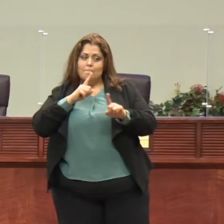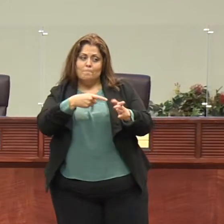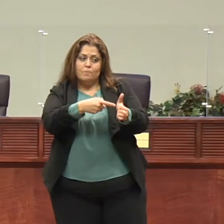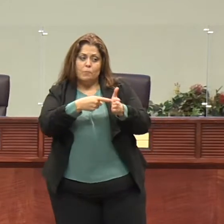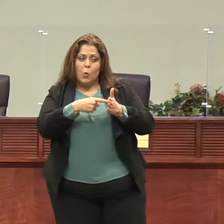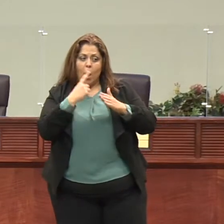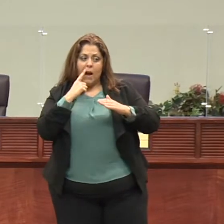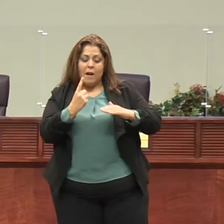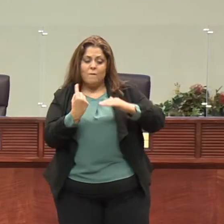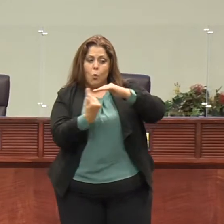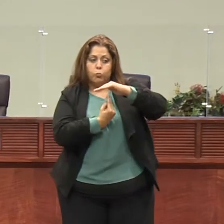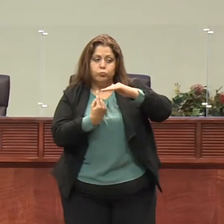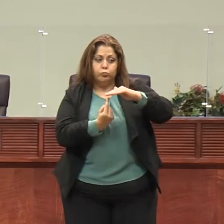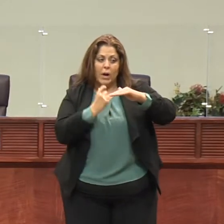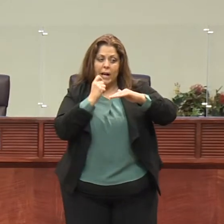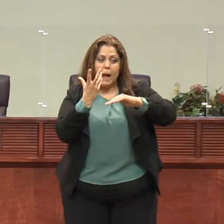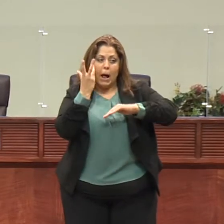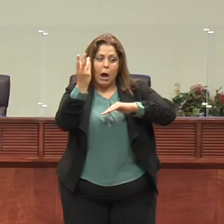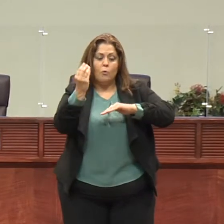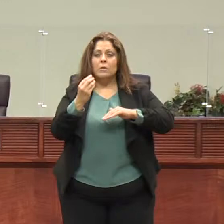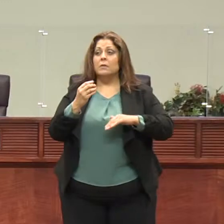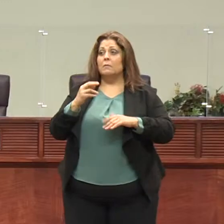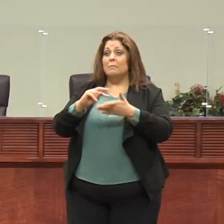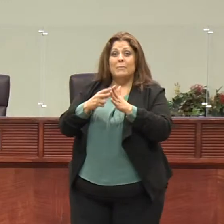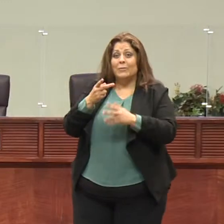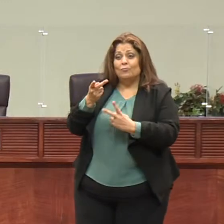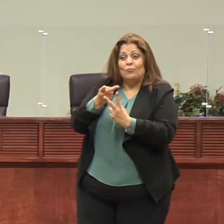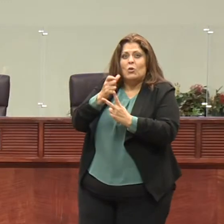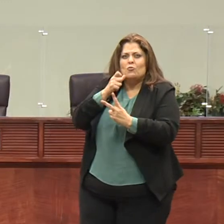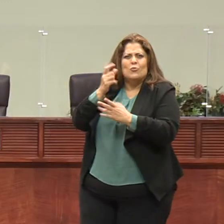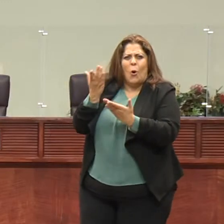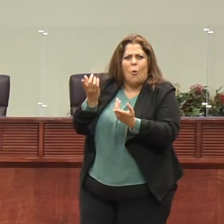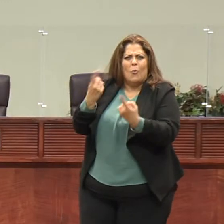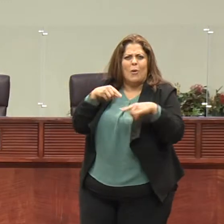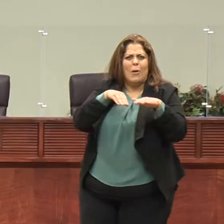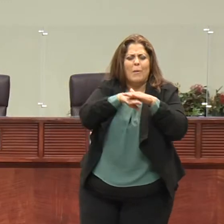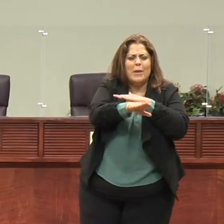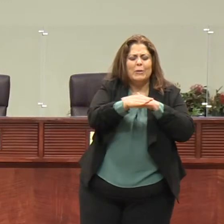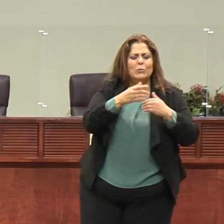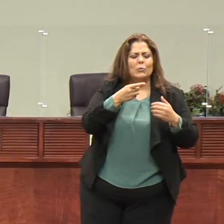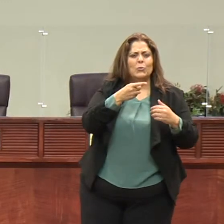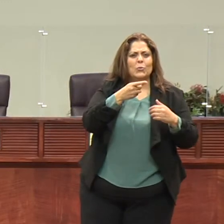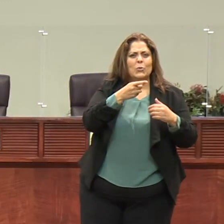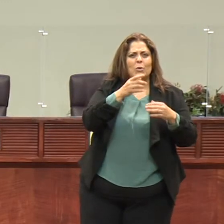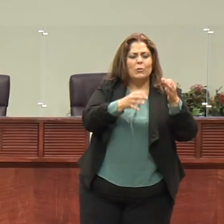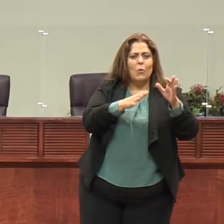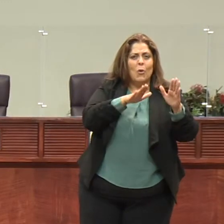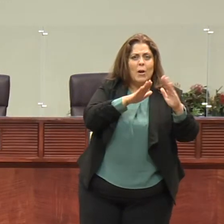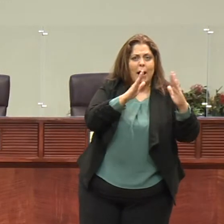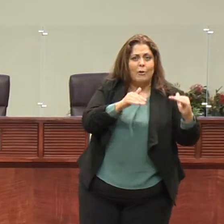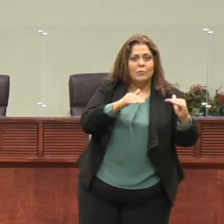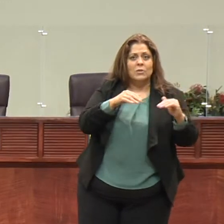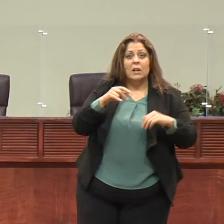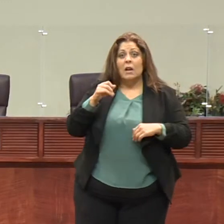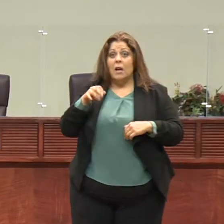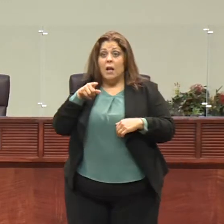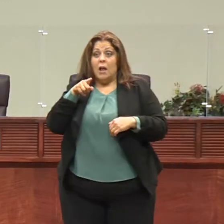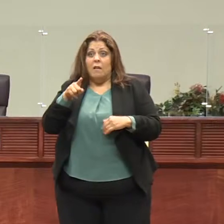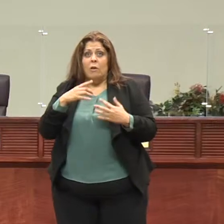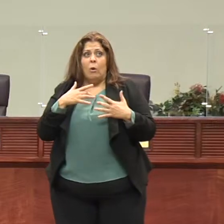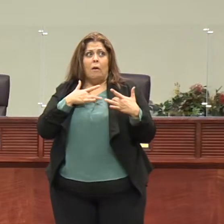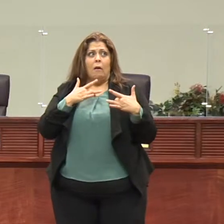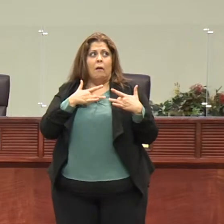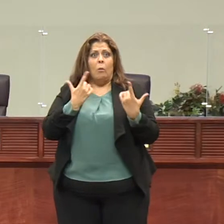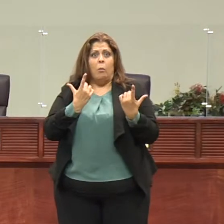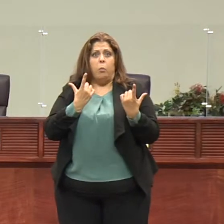should not come to the courthouse. If you're a litigant, you should call your lawyer and ask what to do.